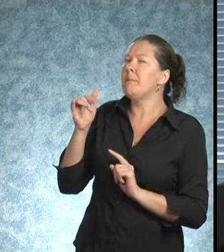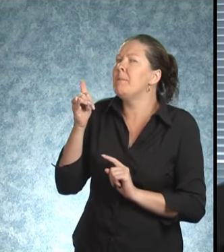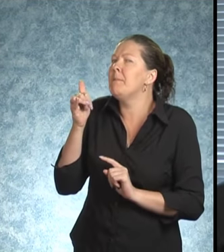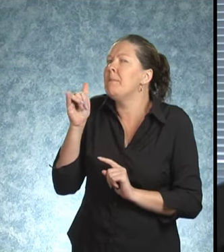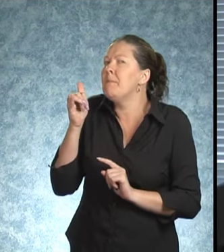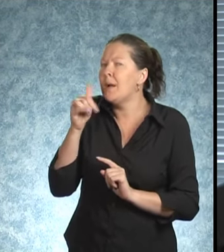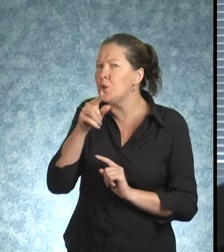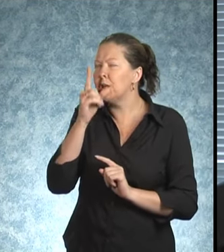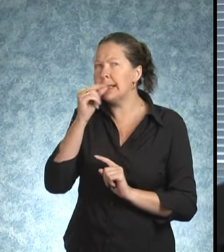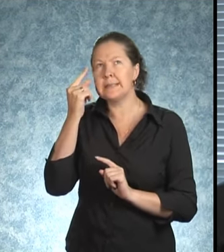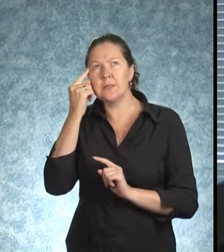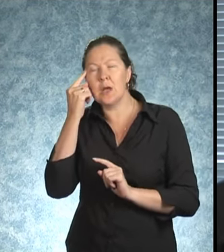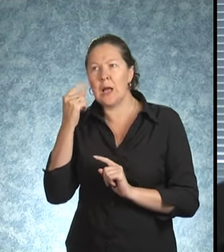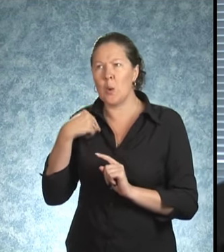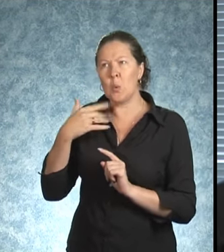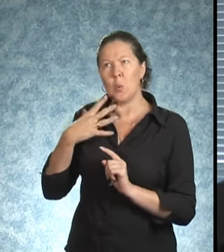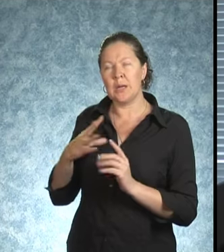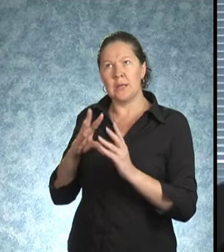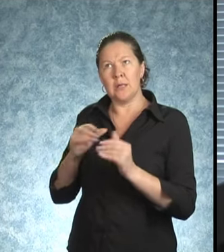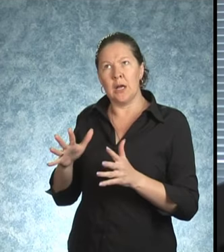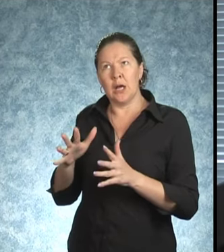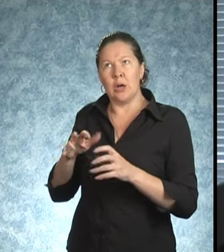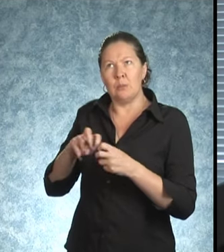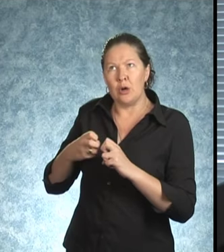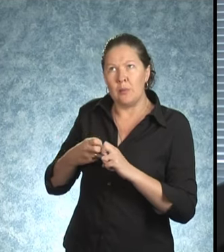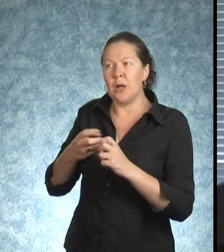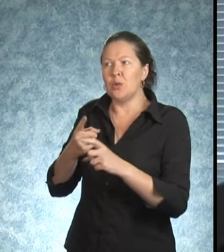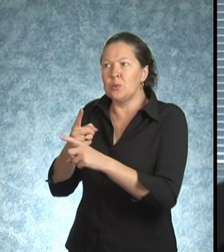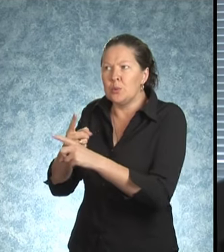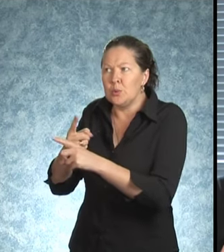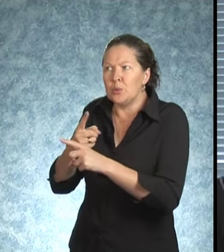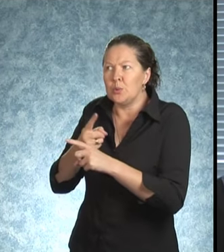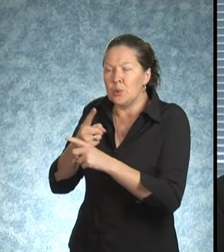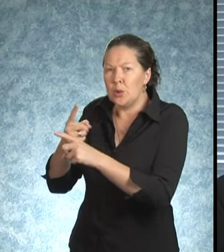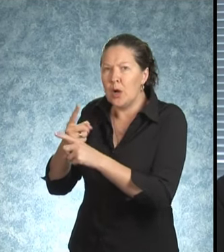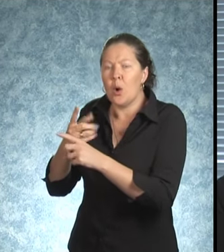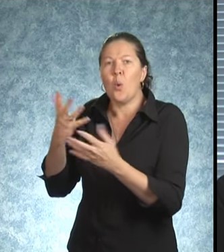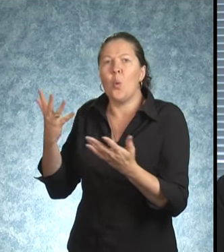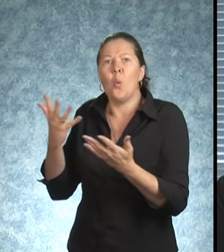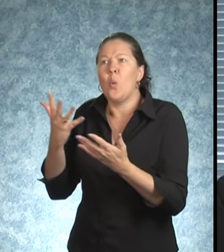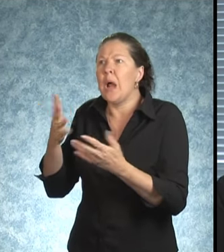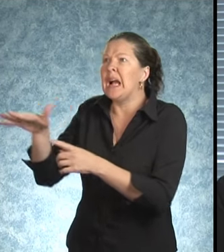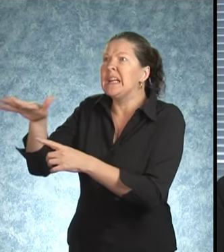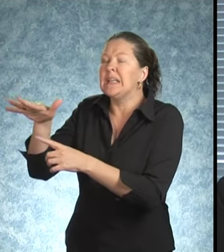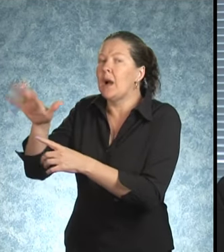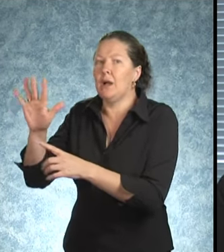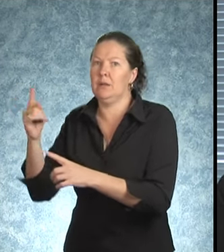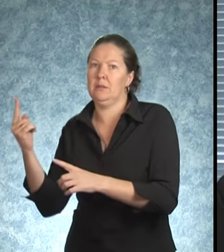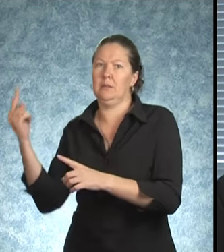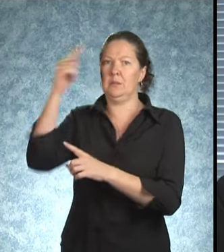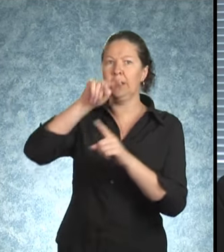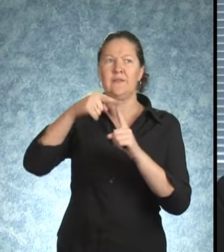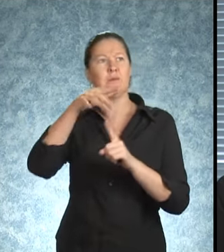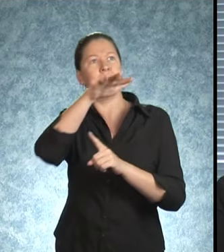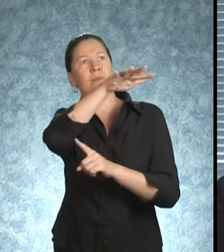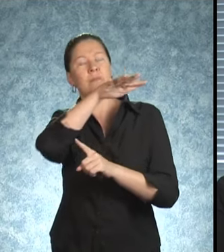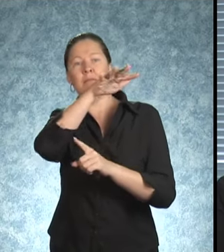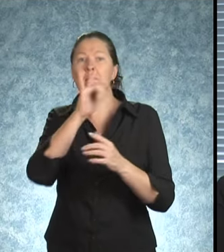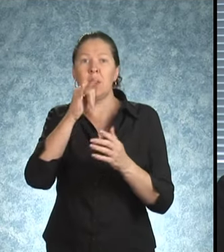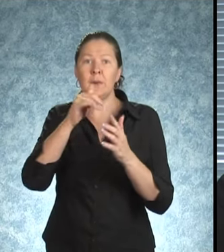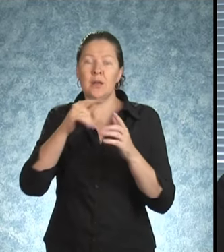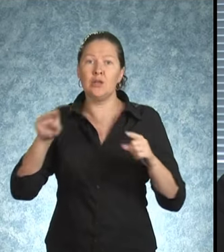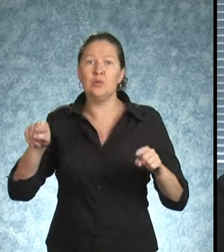a problem-solving conversation or something like a mediation at a very neutral site, like the Dispute